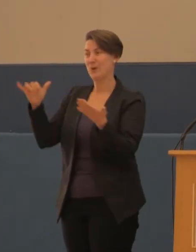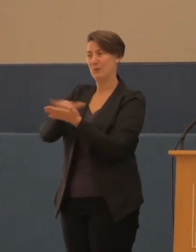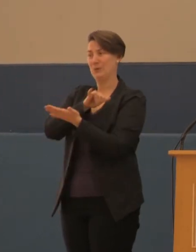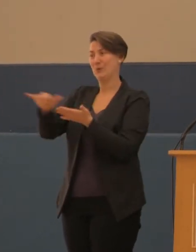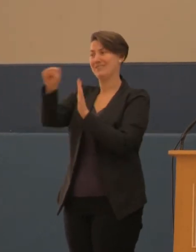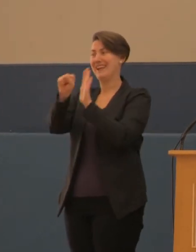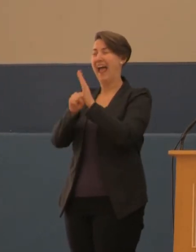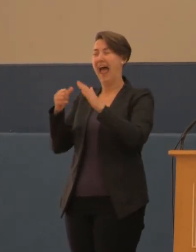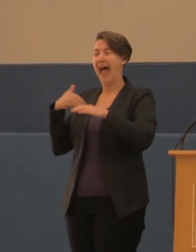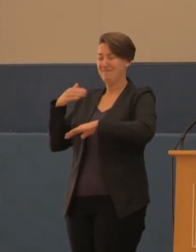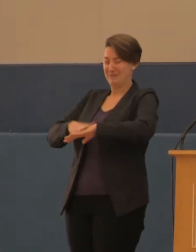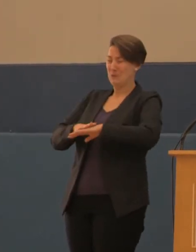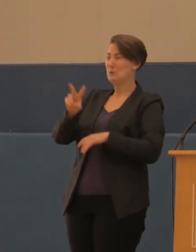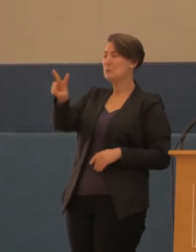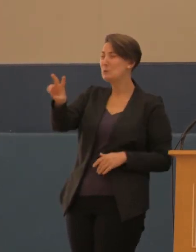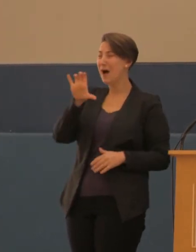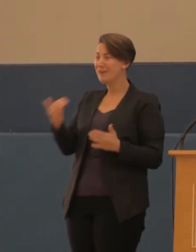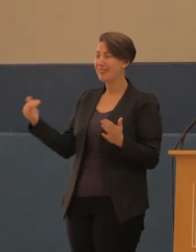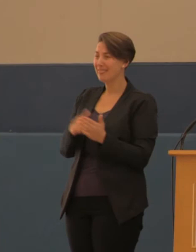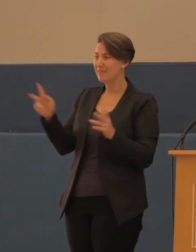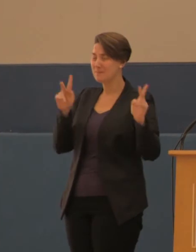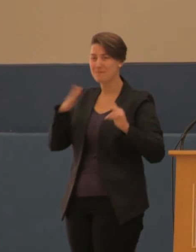least 200,000 of us.